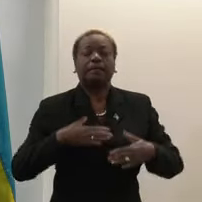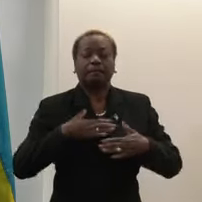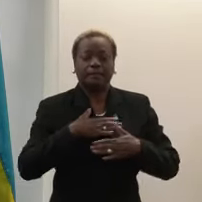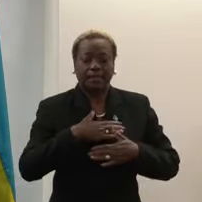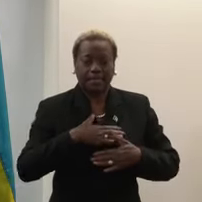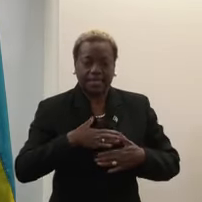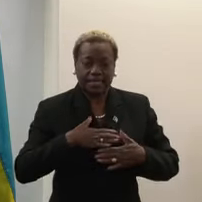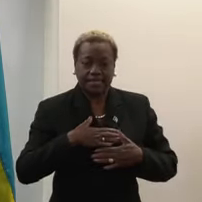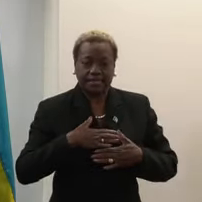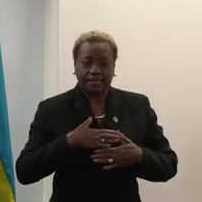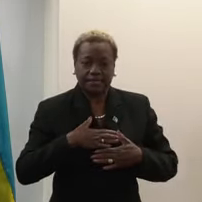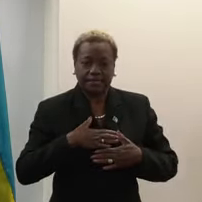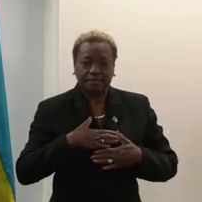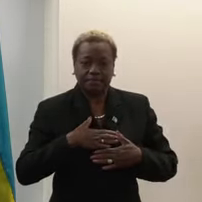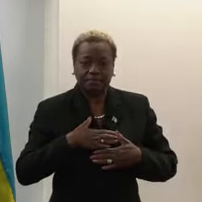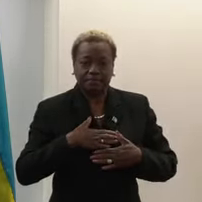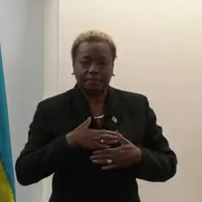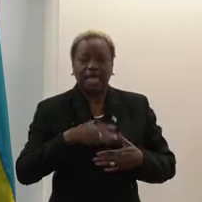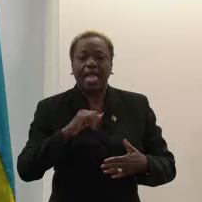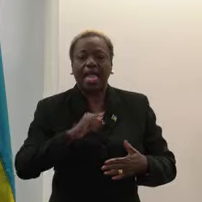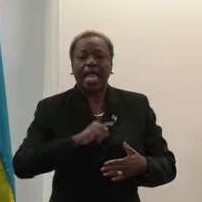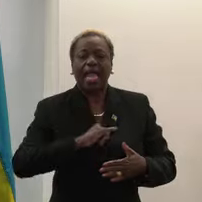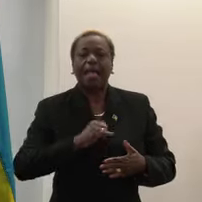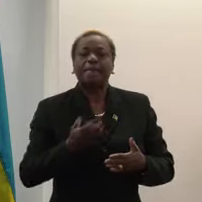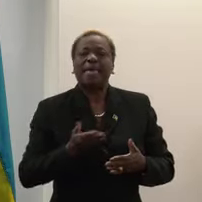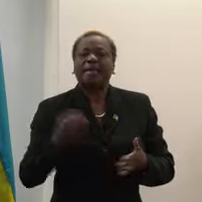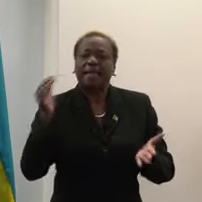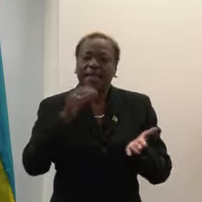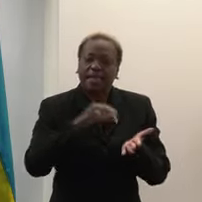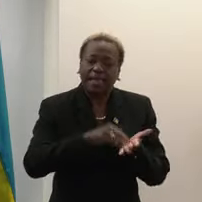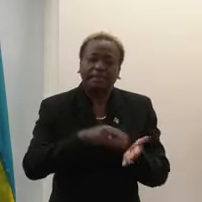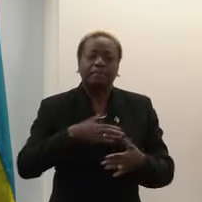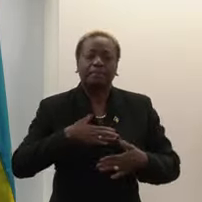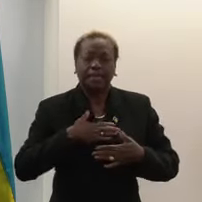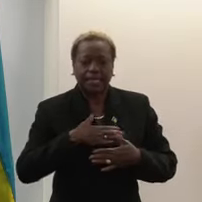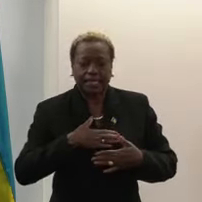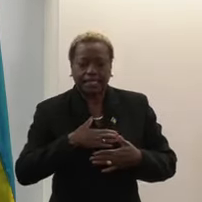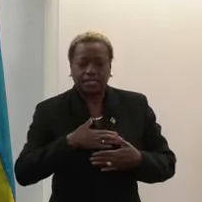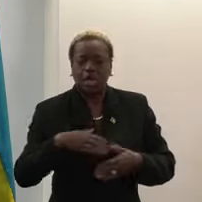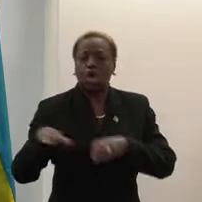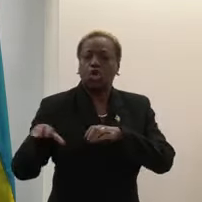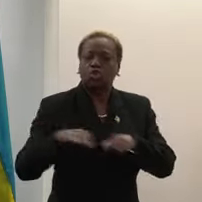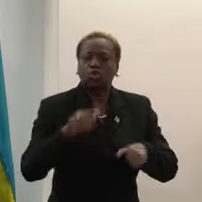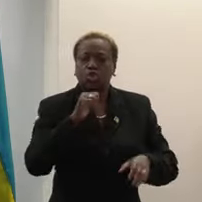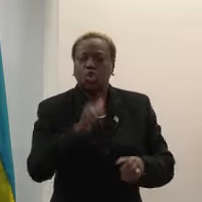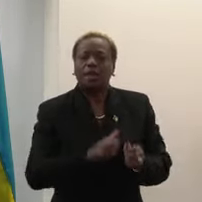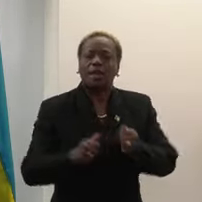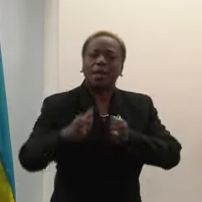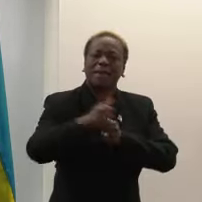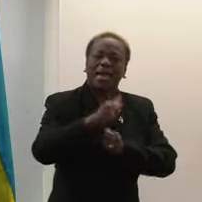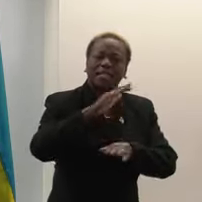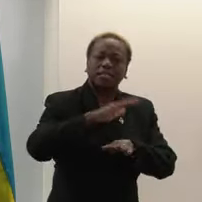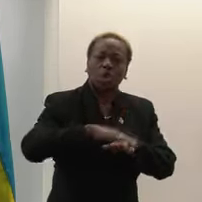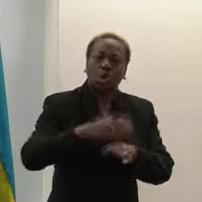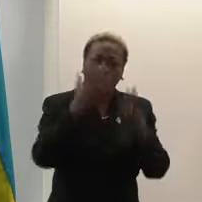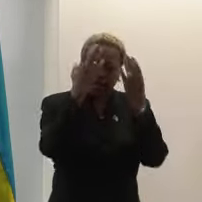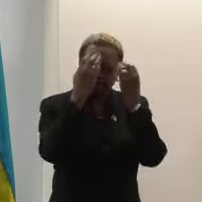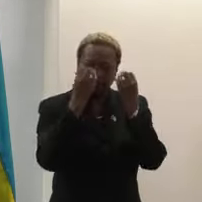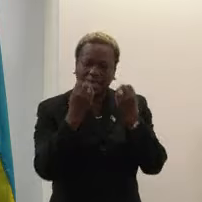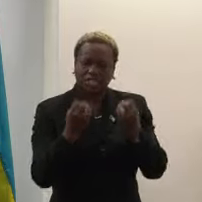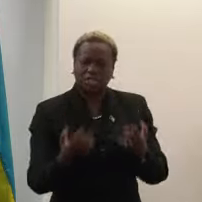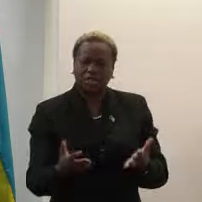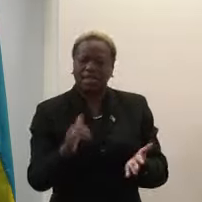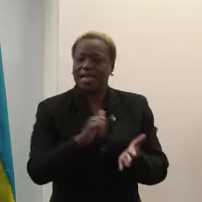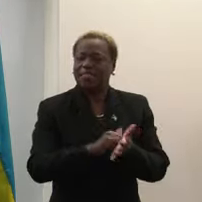Please, I beg again, please, do not pass on information that does